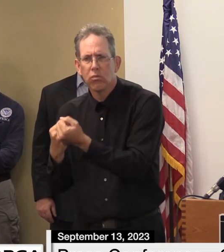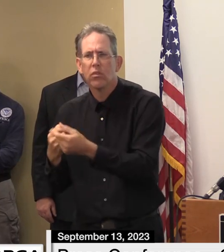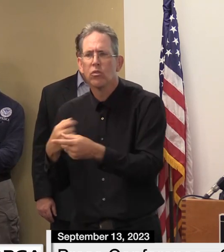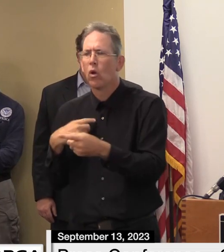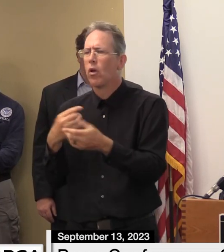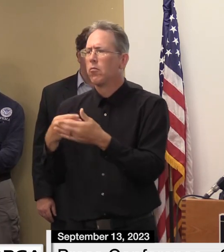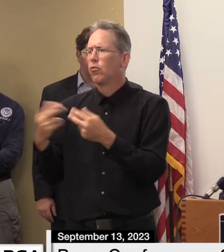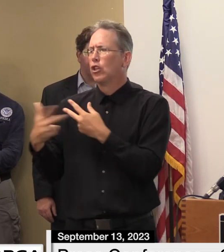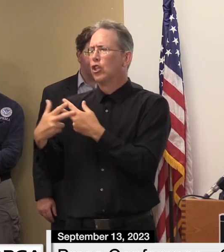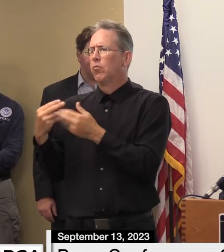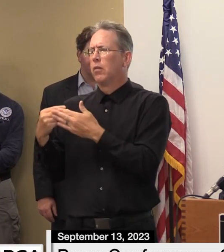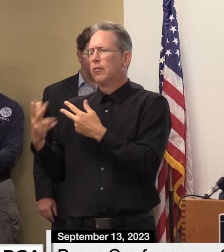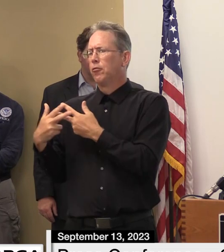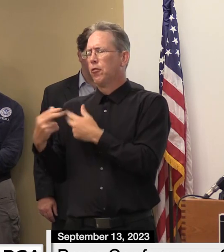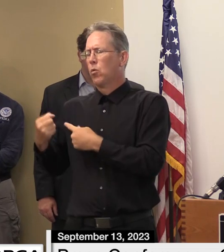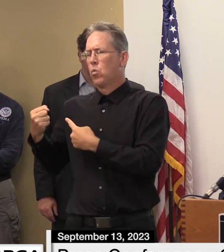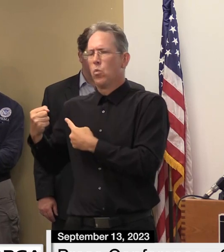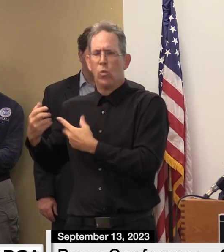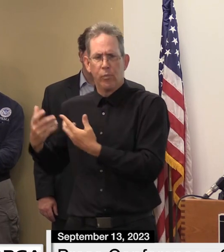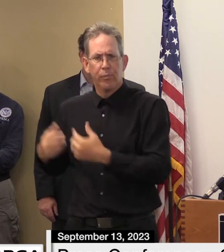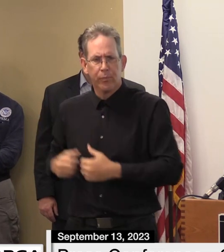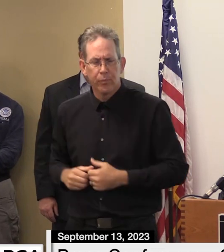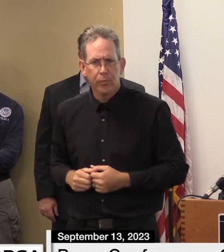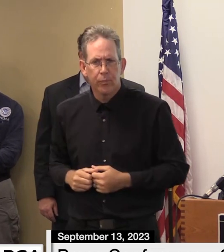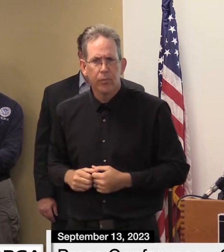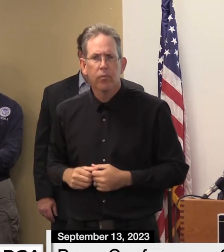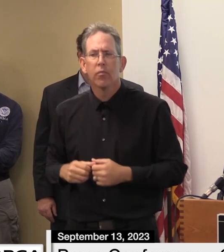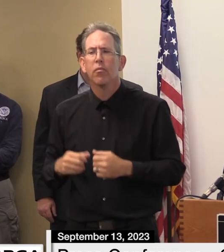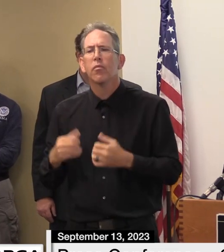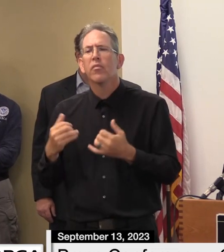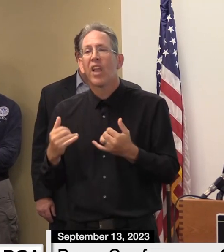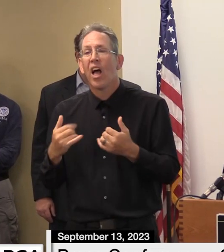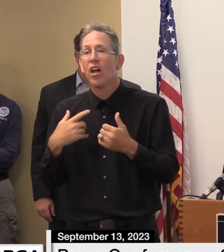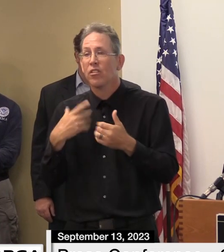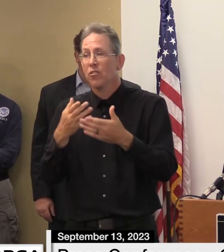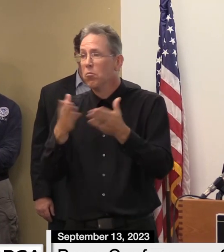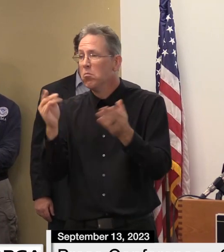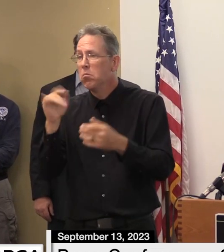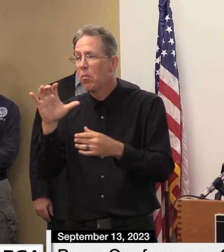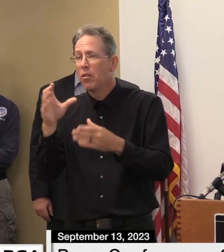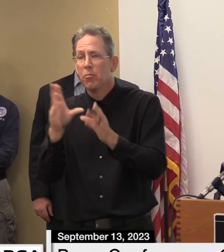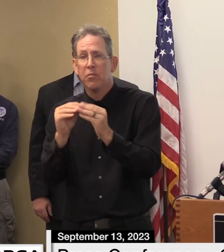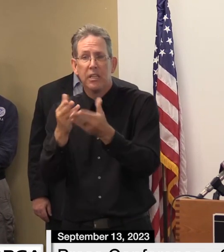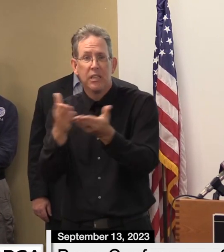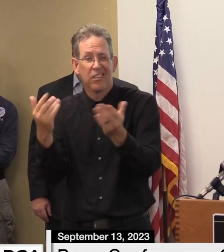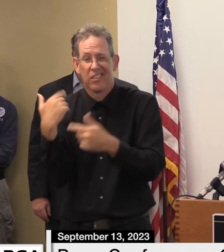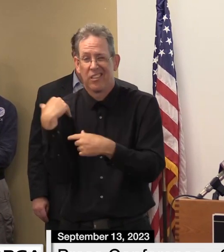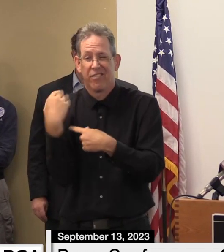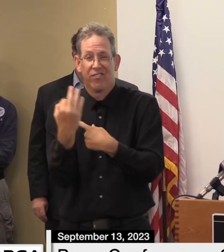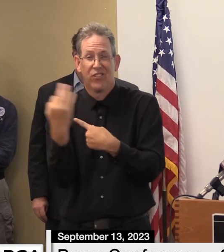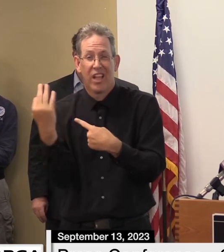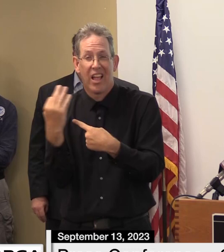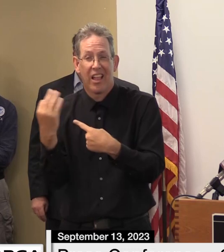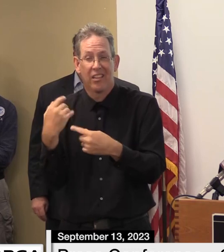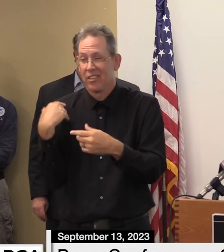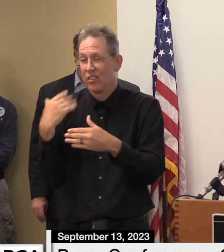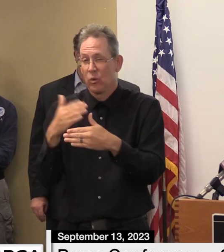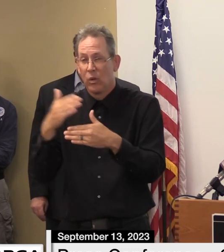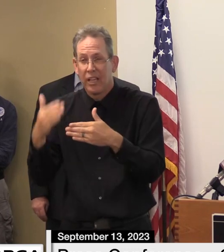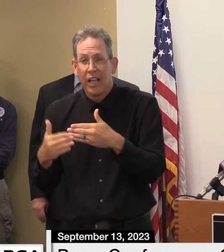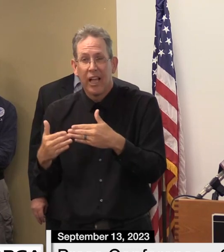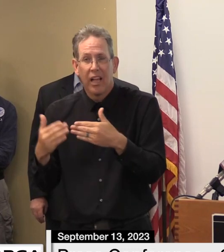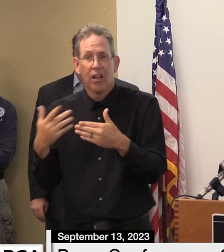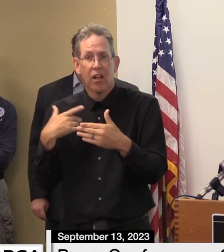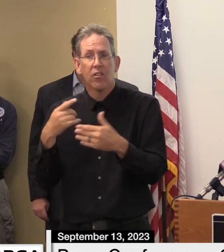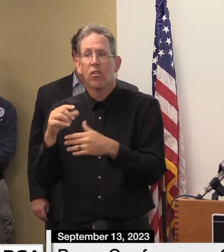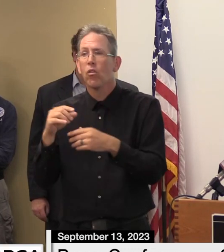the meeting to make this award was a public meeting held on Friday, and over the weekend our office got 6 phone calls from